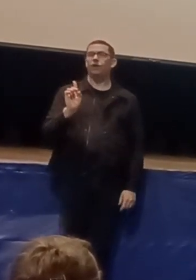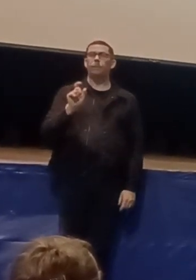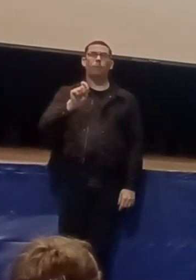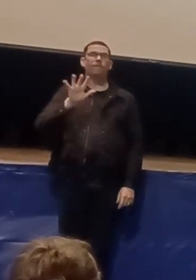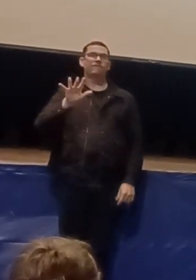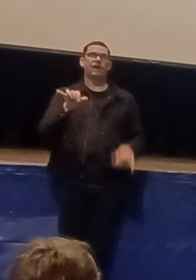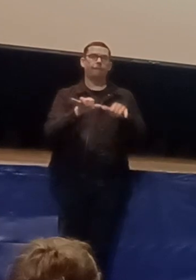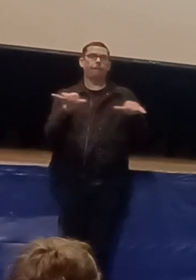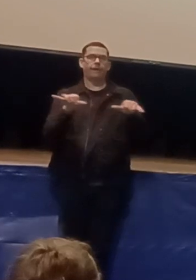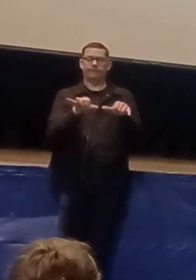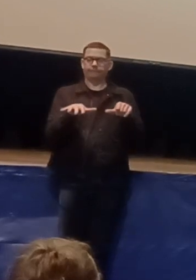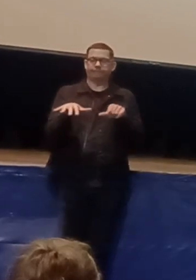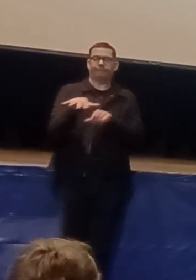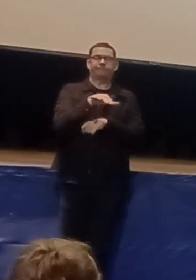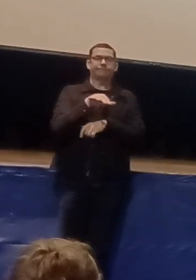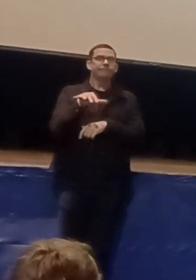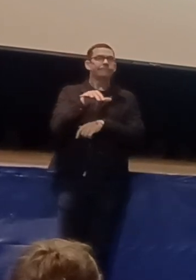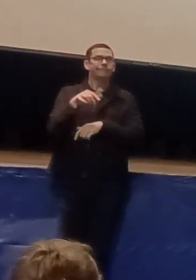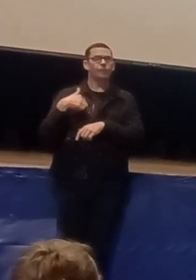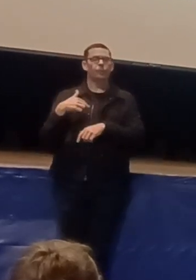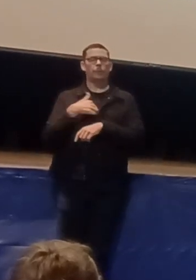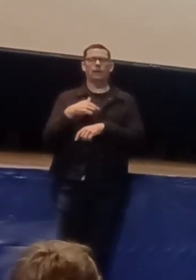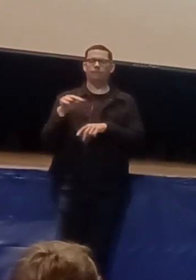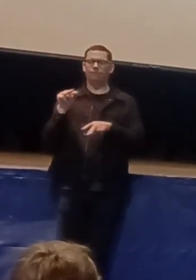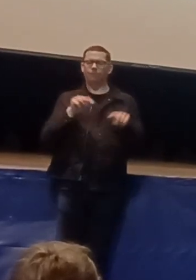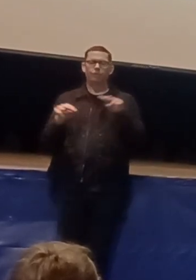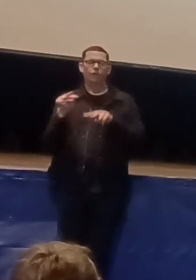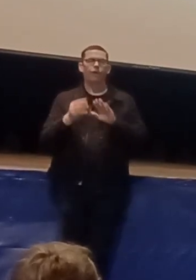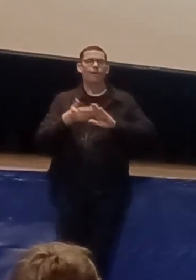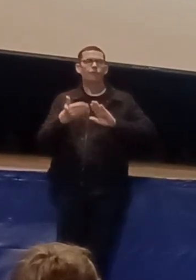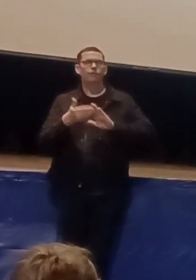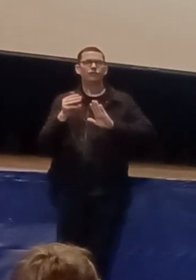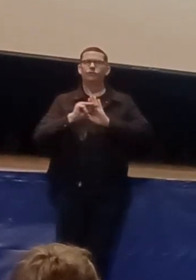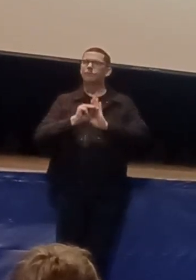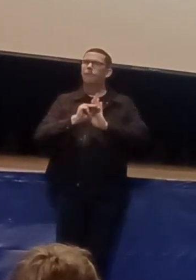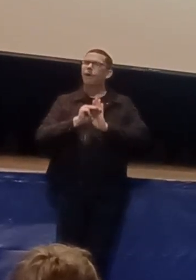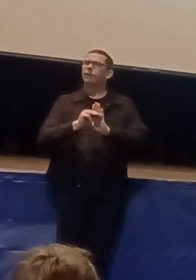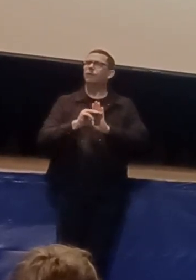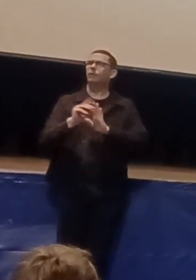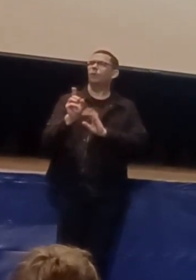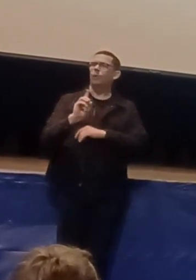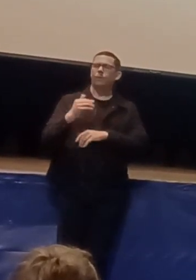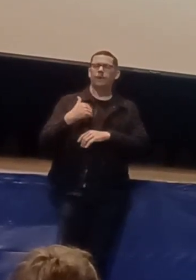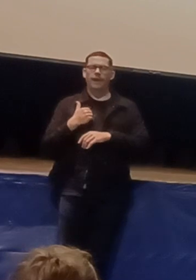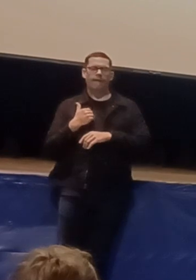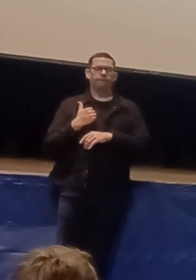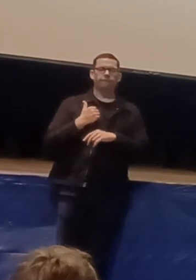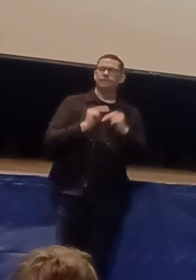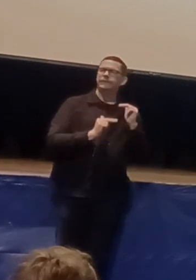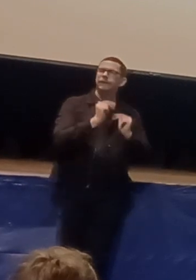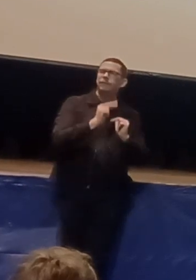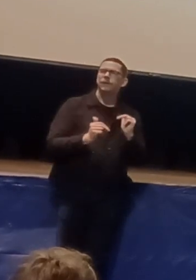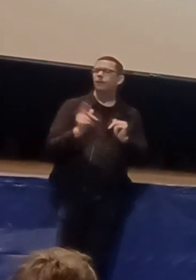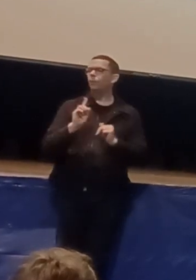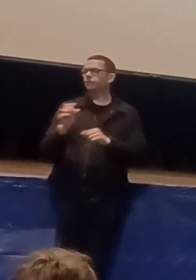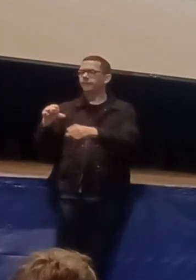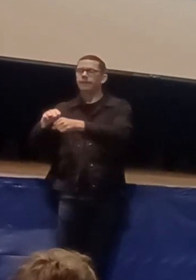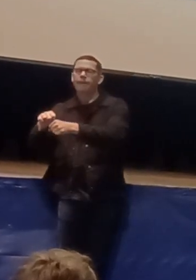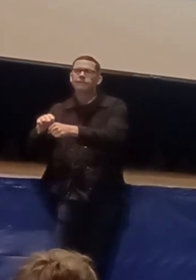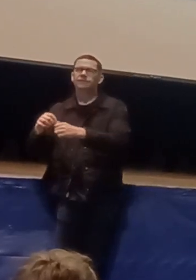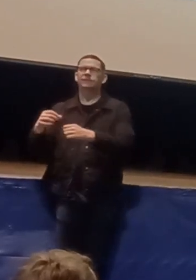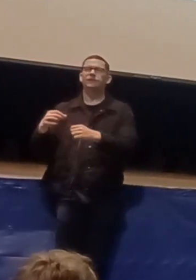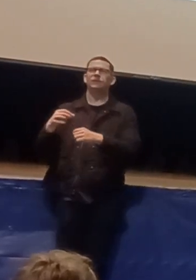at our operational model and where we have existing facilities and where we have gaps between those facilities. Another element of the